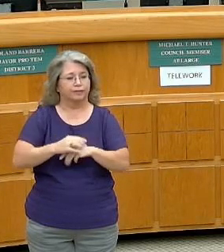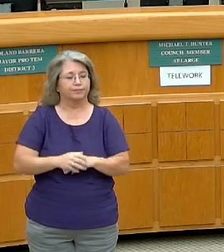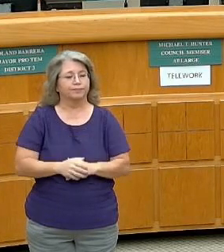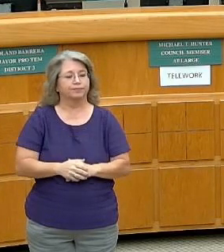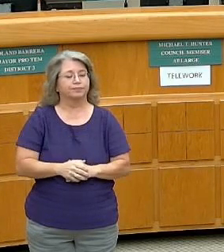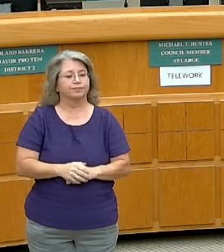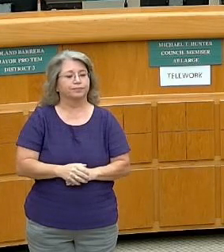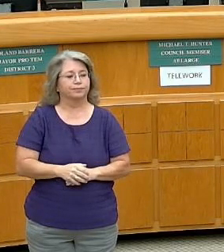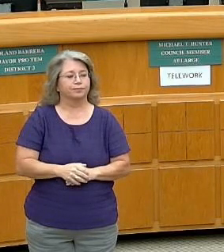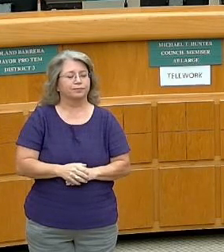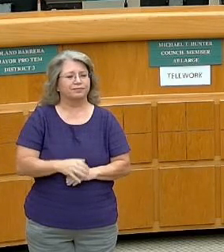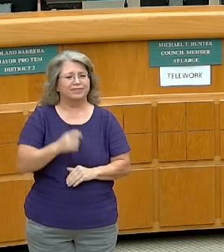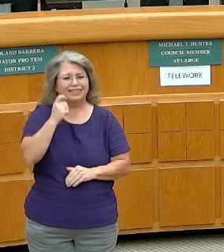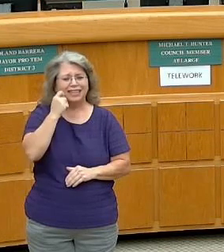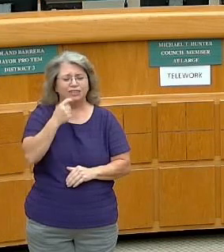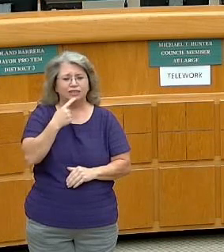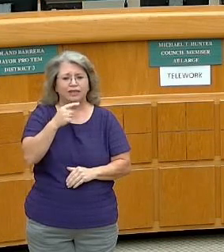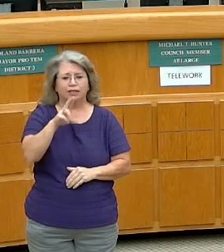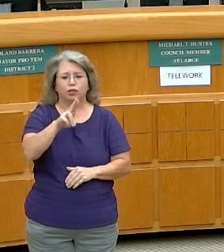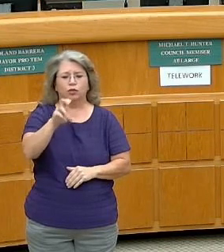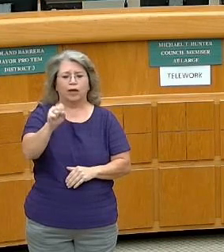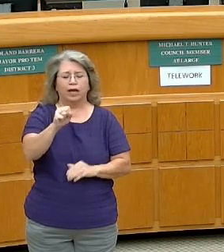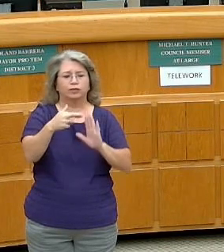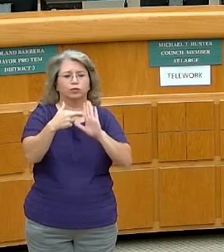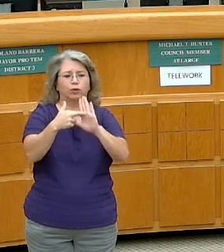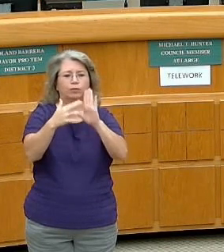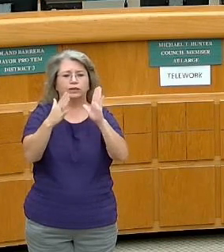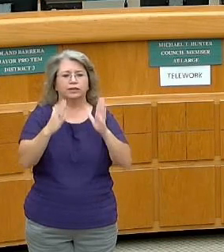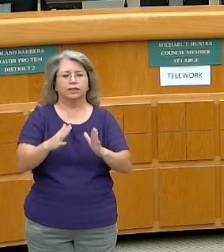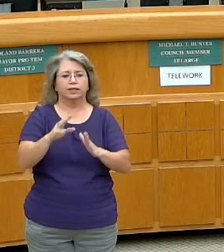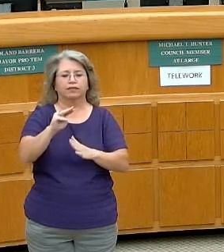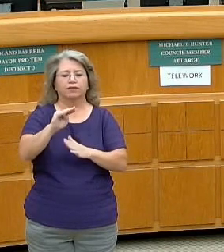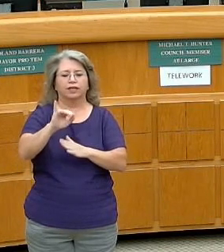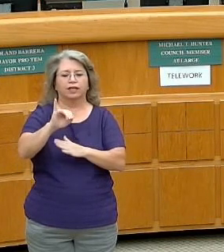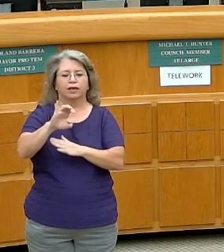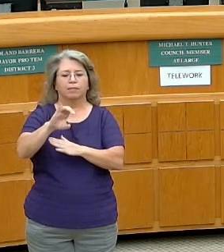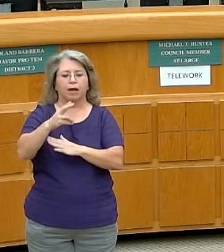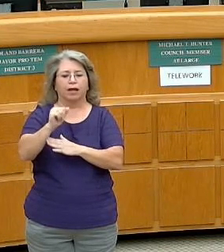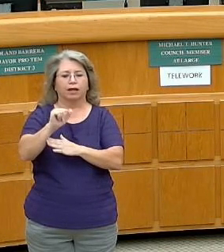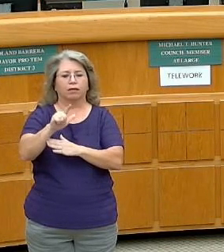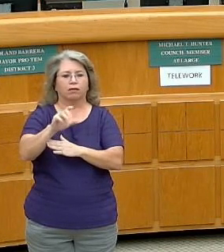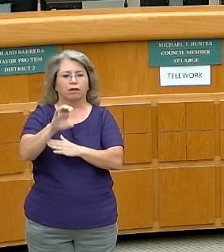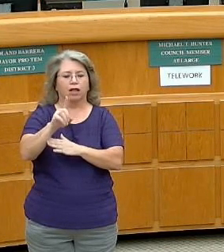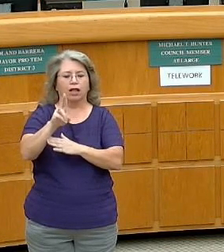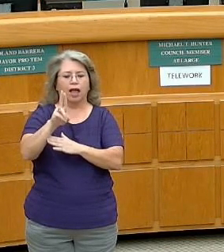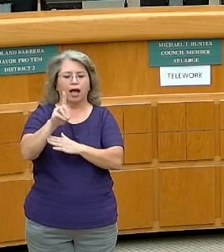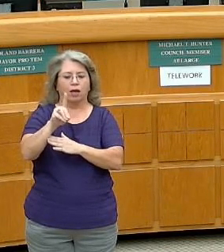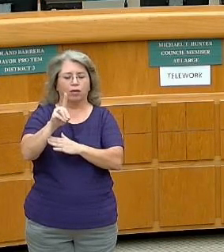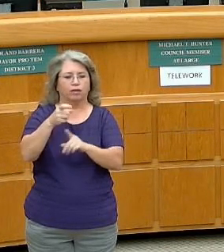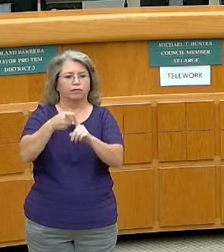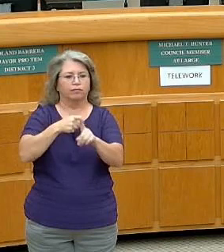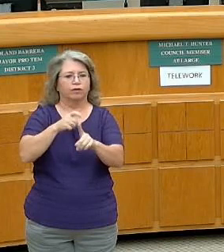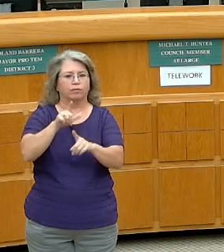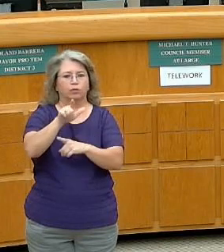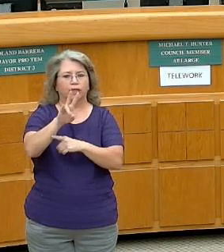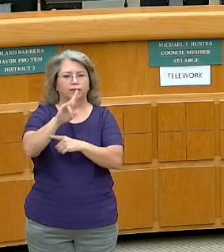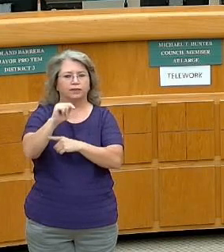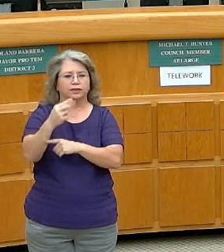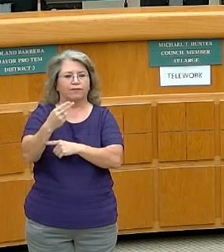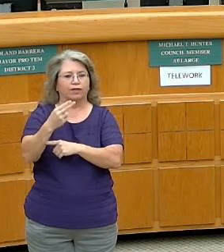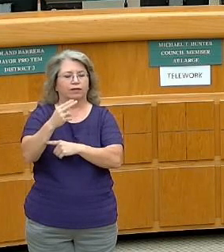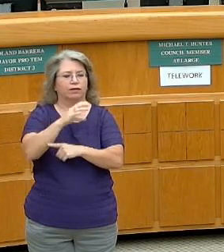As I just mentioned, United States Representative Michael Cloud from the 27th Congressional District is going to